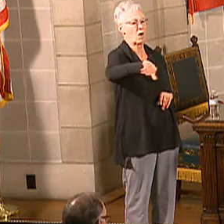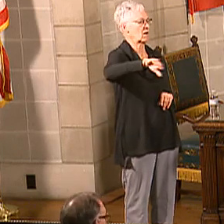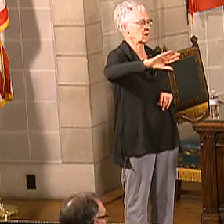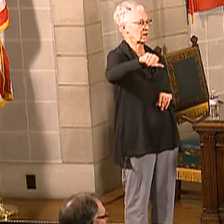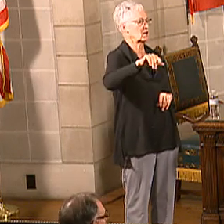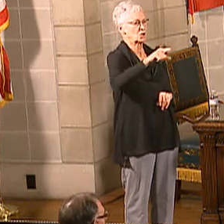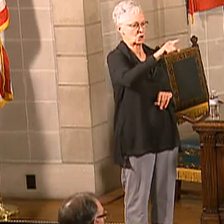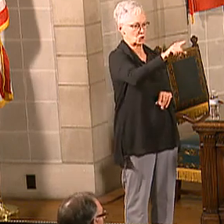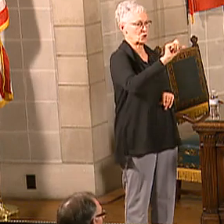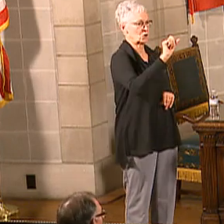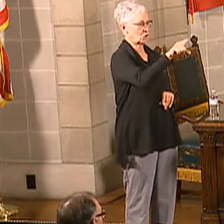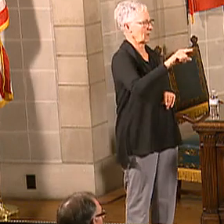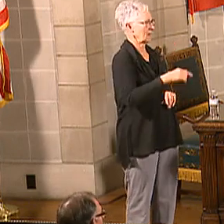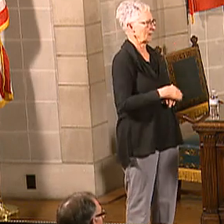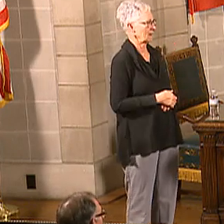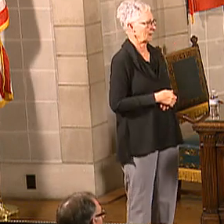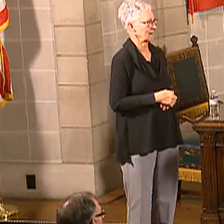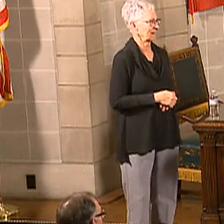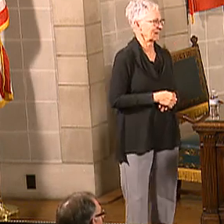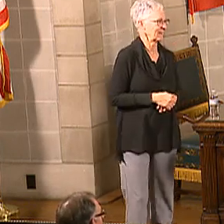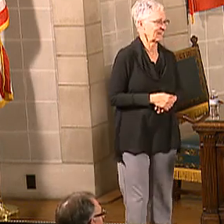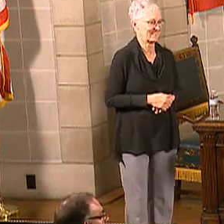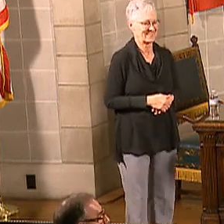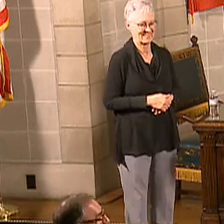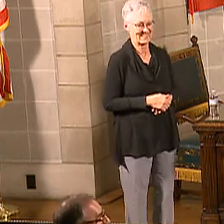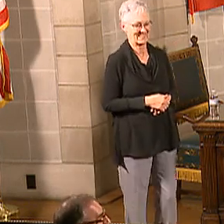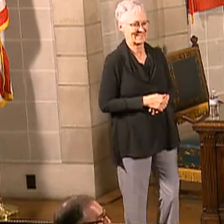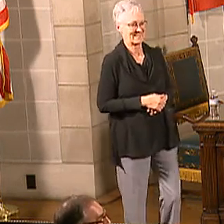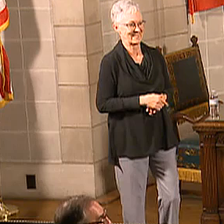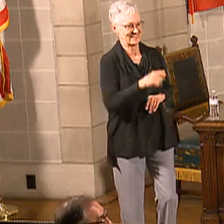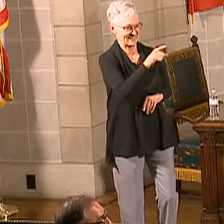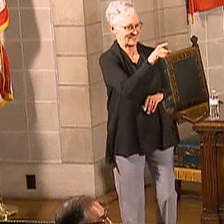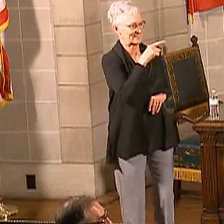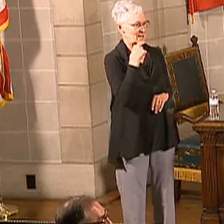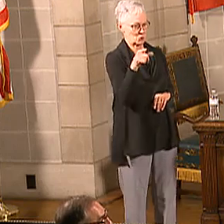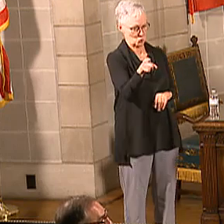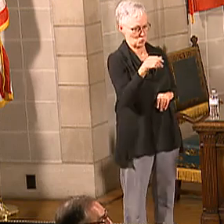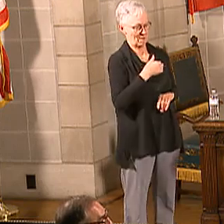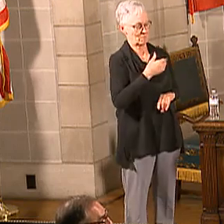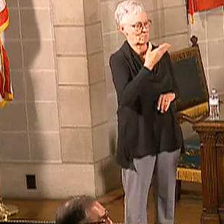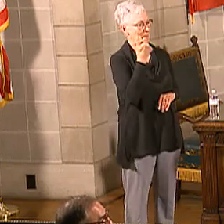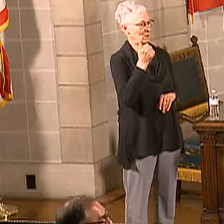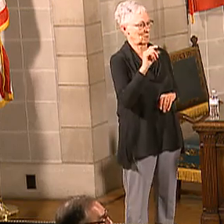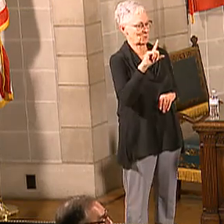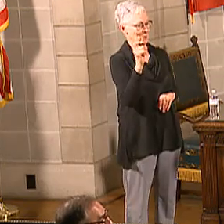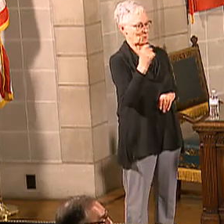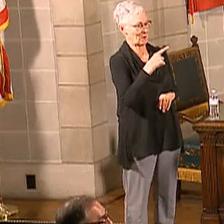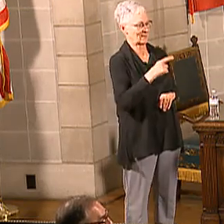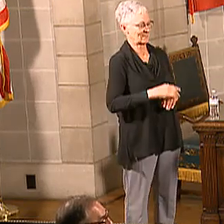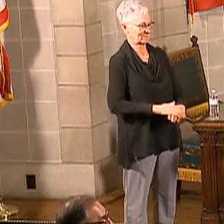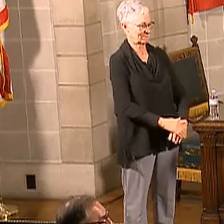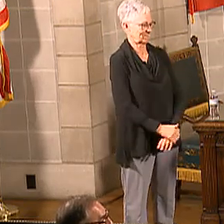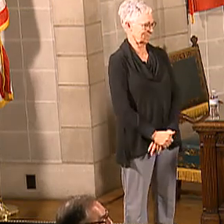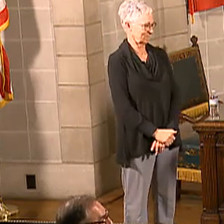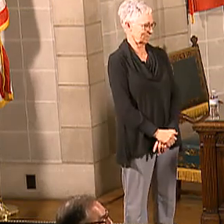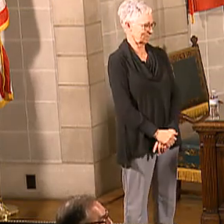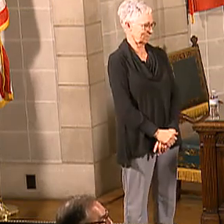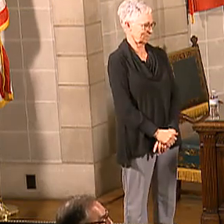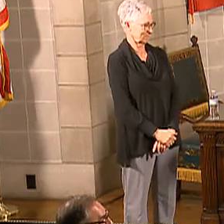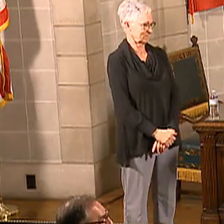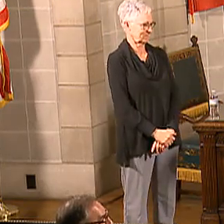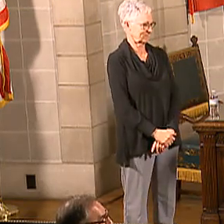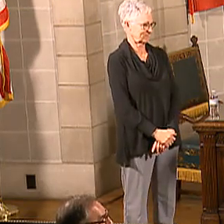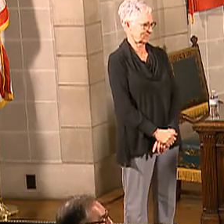Well, that's maybe why I'm coming to you, Andrew, because if he asks better questions, maybe I want to come to you. All right, John? John, out of those 40,000, how many have